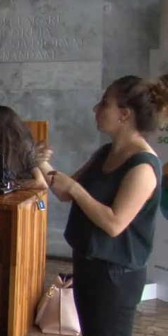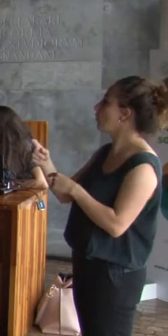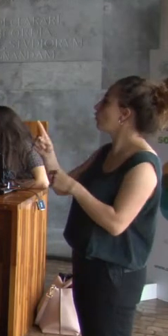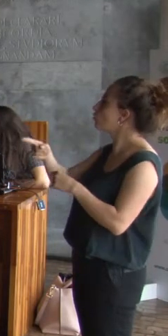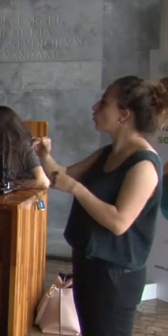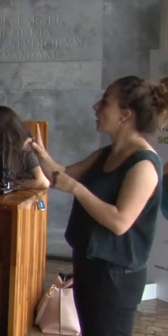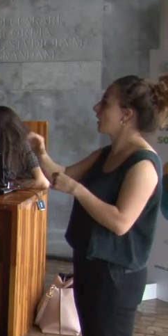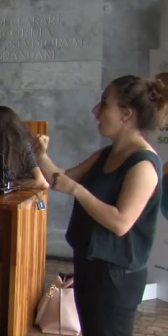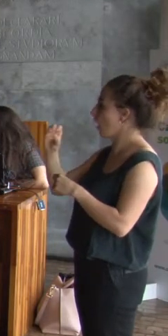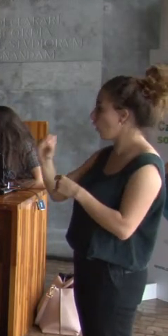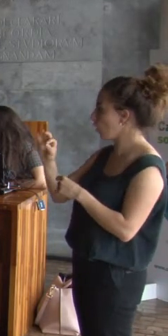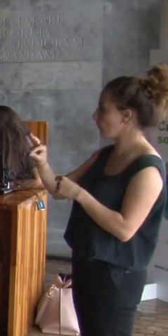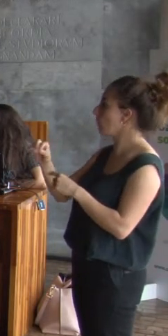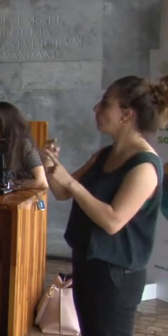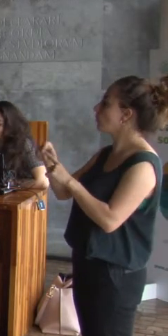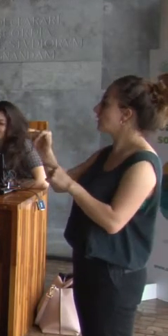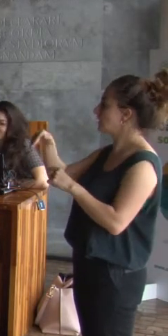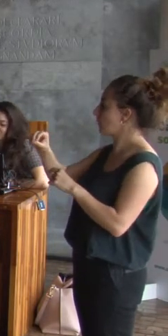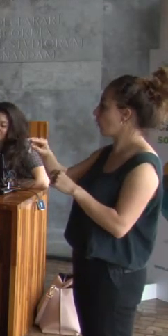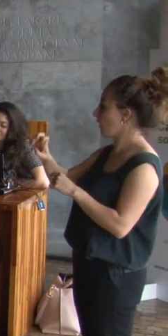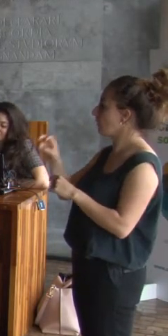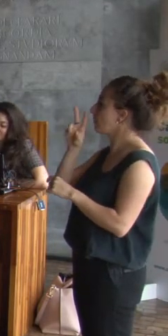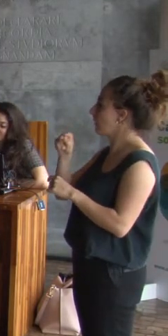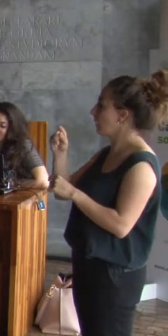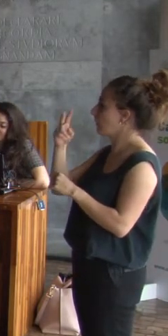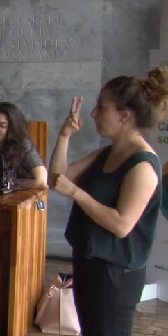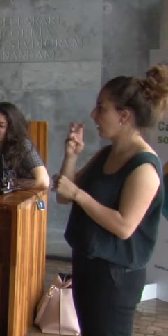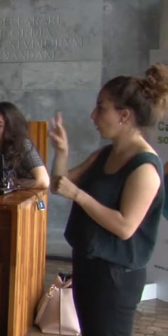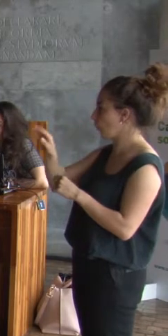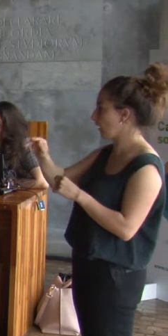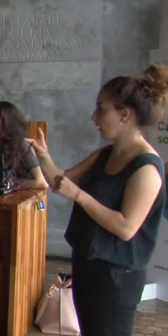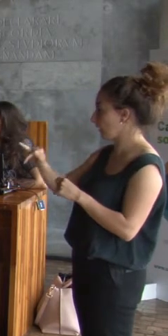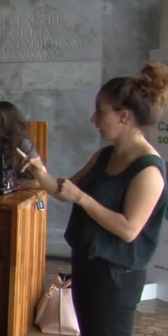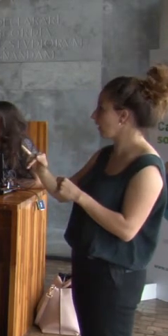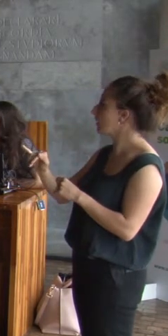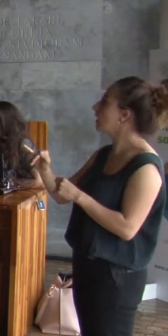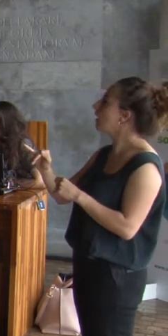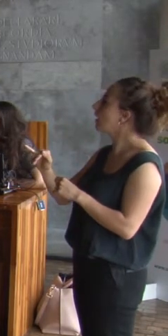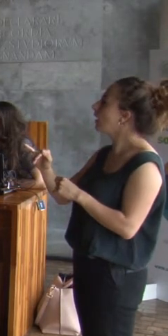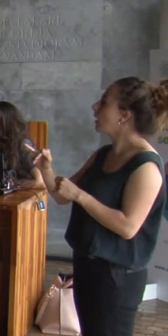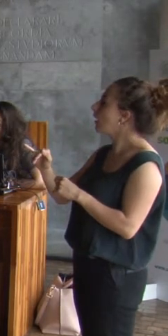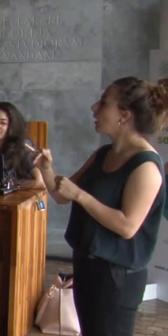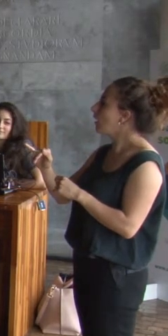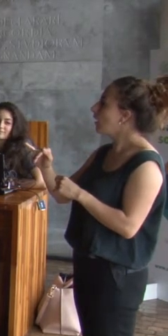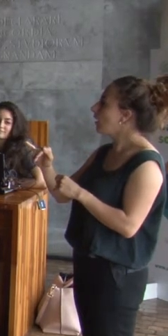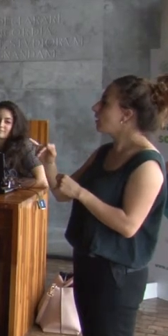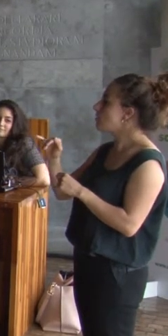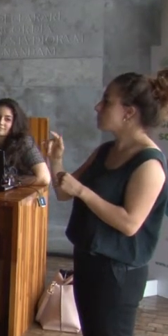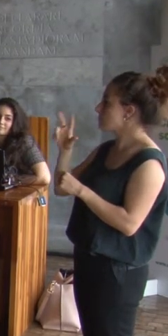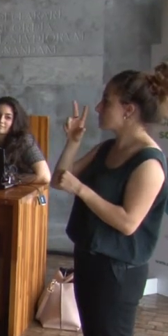Julia Oblak and Simone will talk about Blind Wiki, which is again an advocacy art